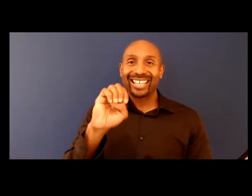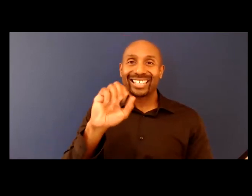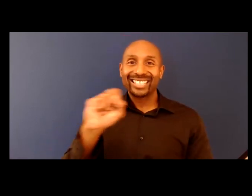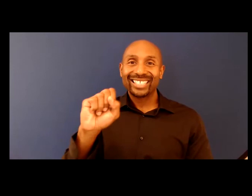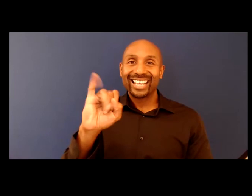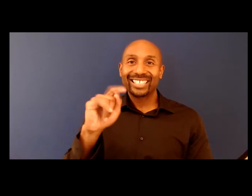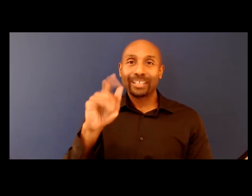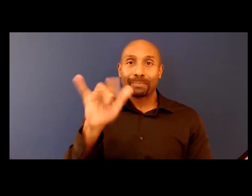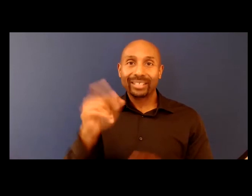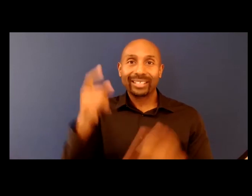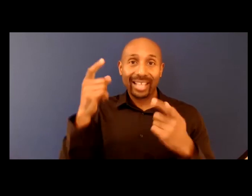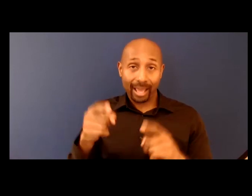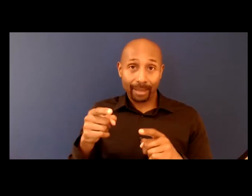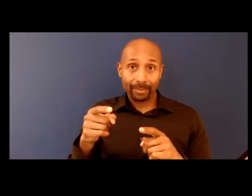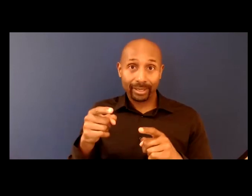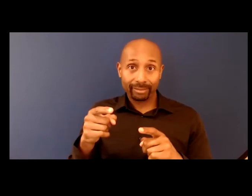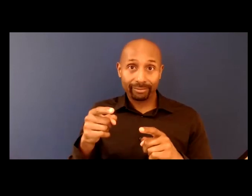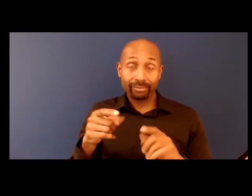wants.